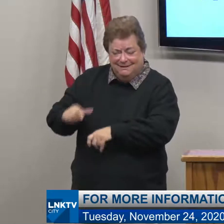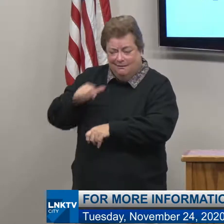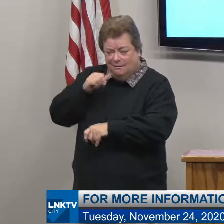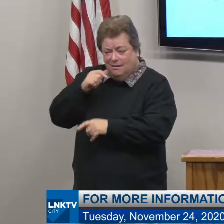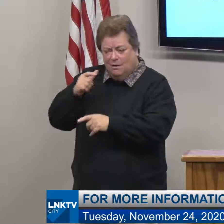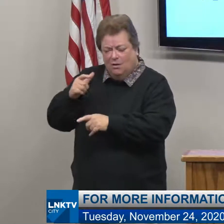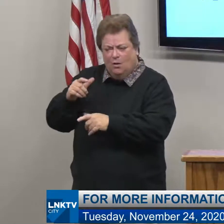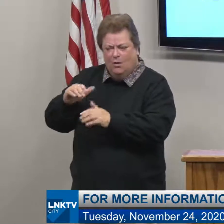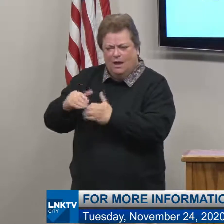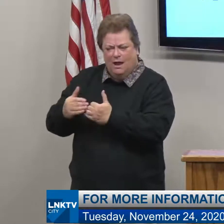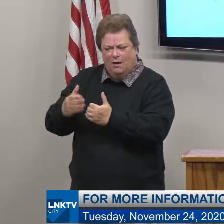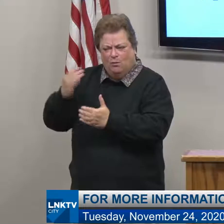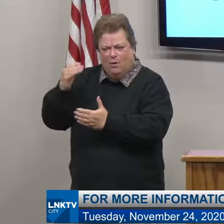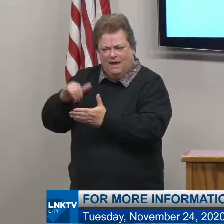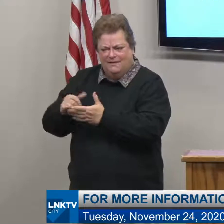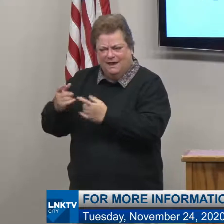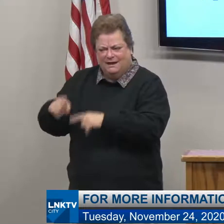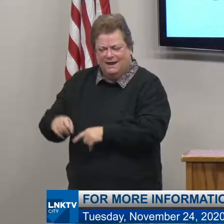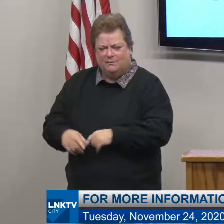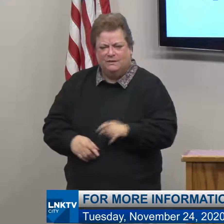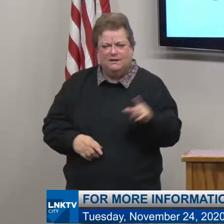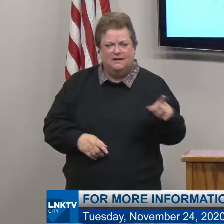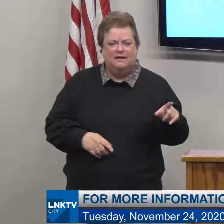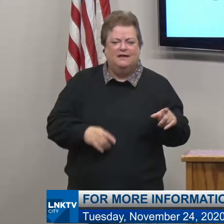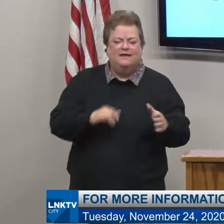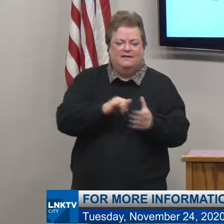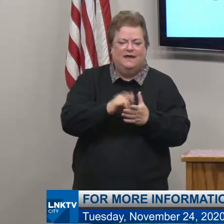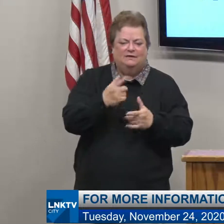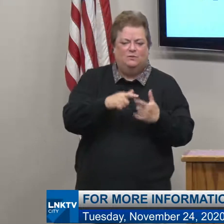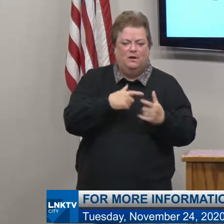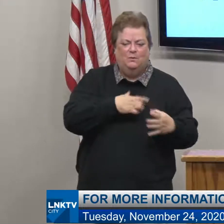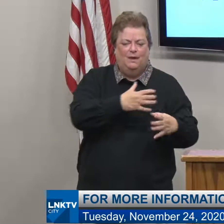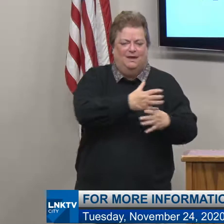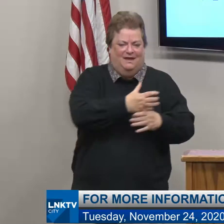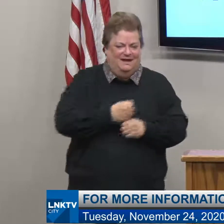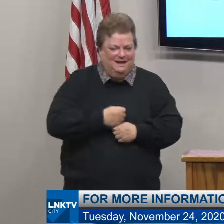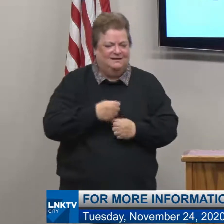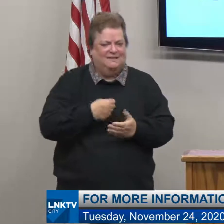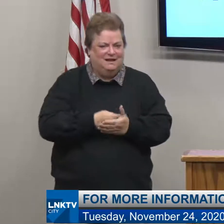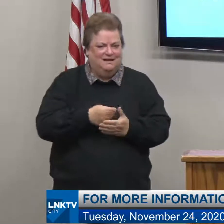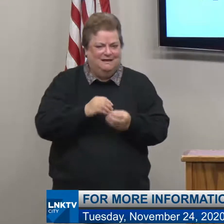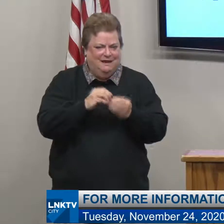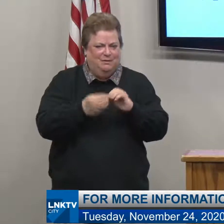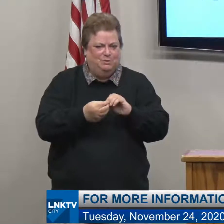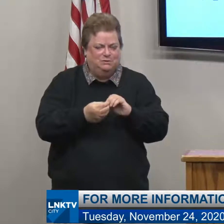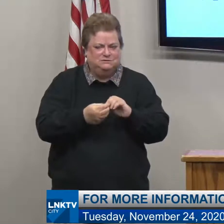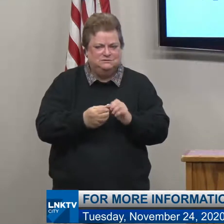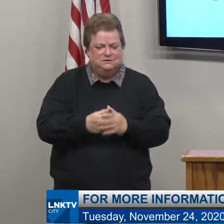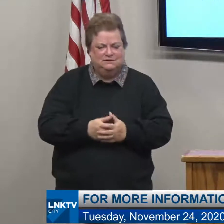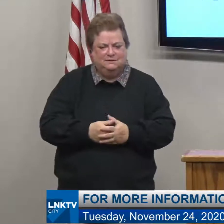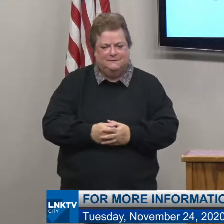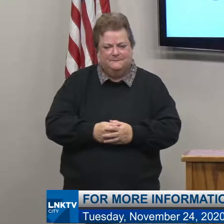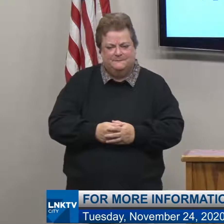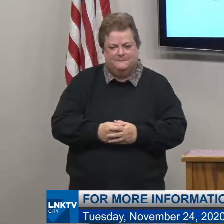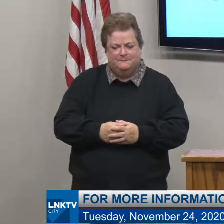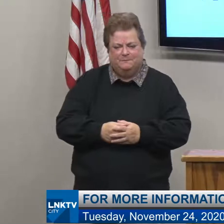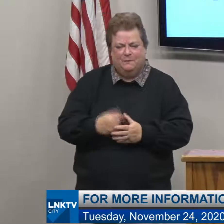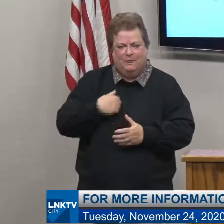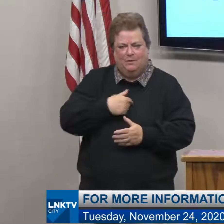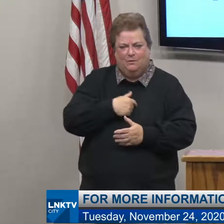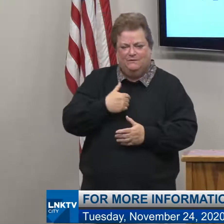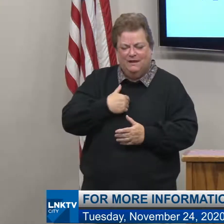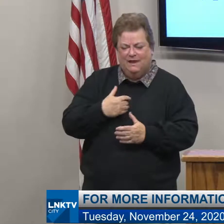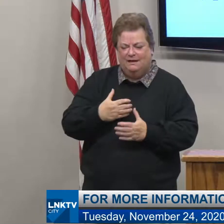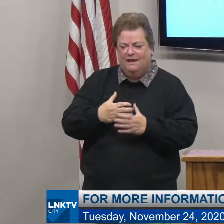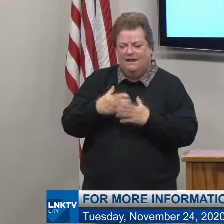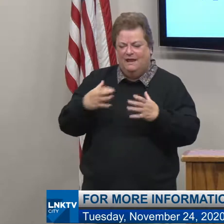be? Brent, that's when the cases come in to us. You know, and about we've had a lot of